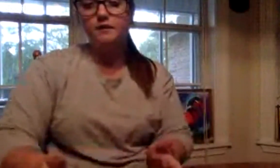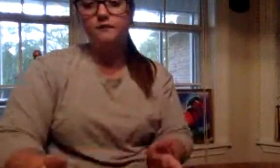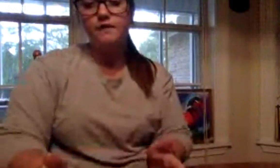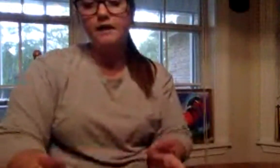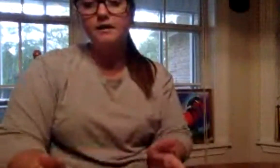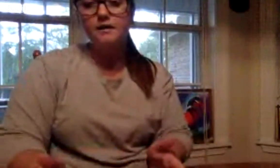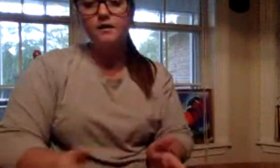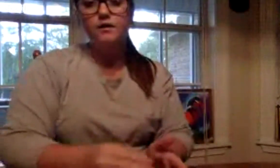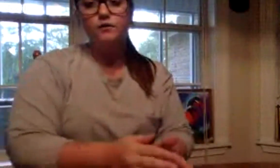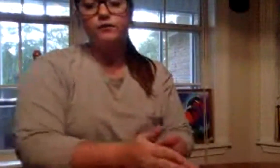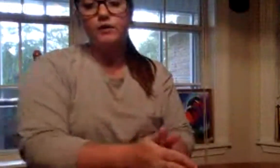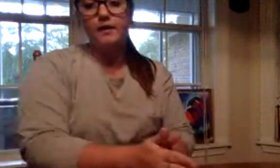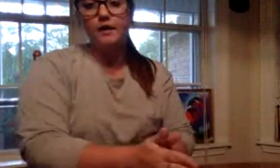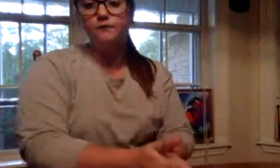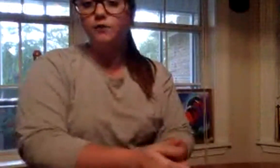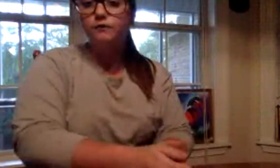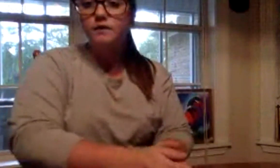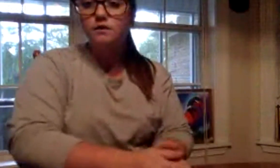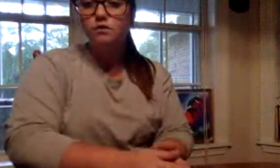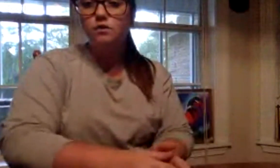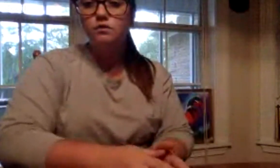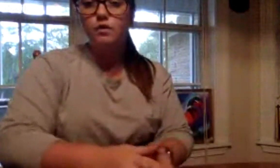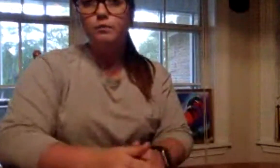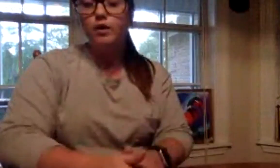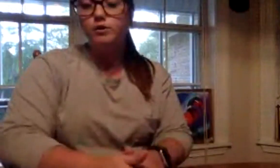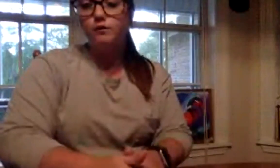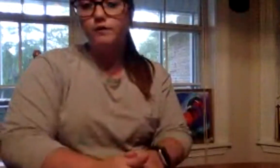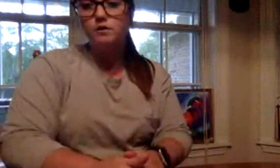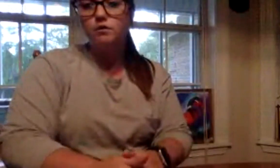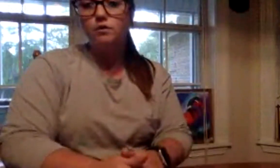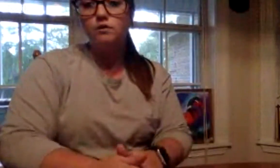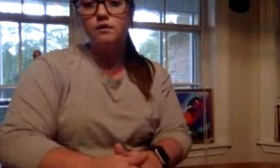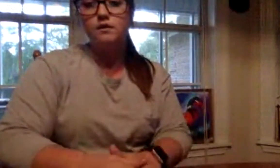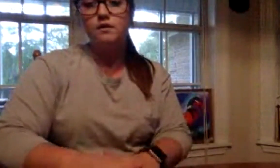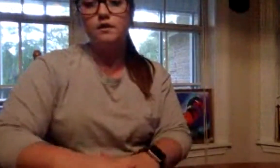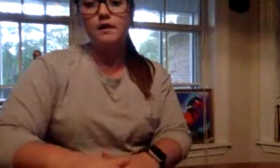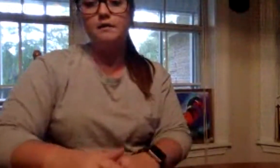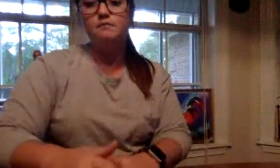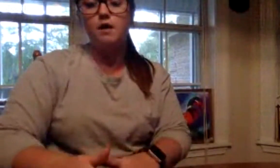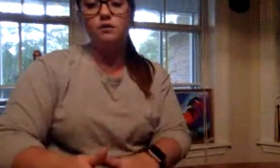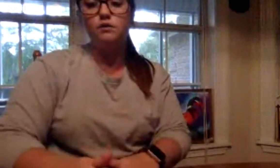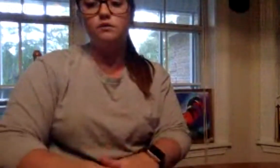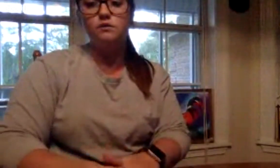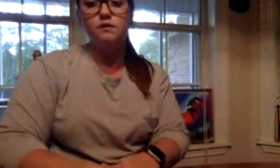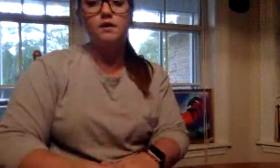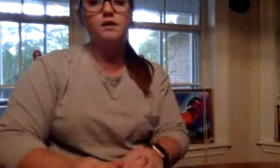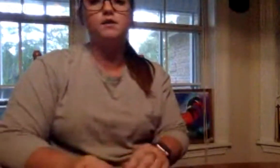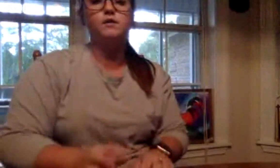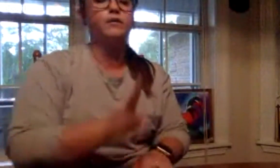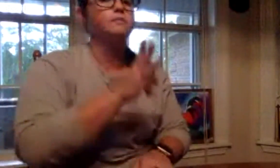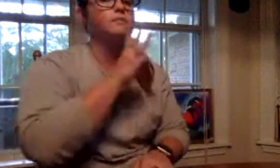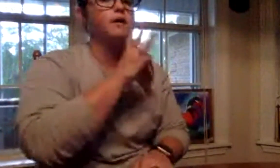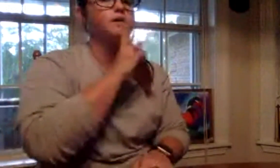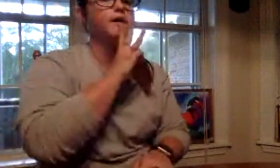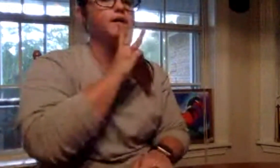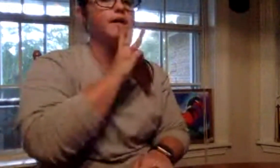systematically fade from a full physical to a partial physical, then a model. So I would model it and have